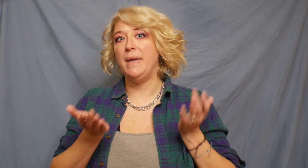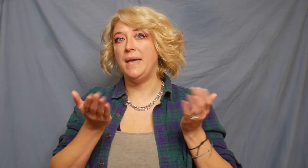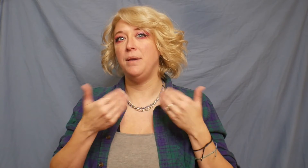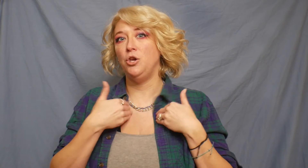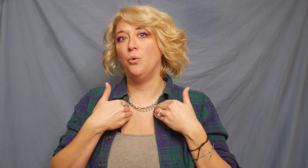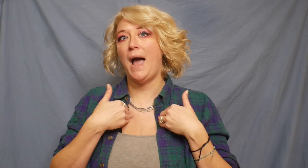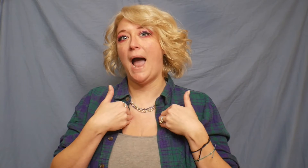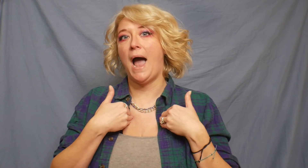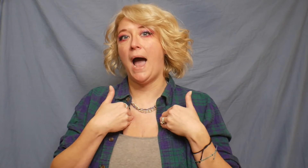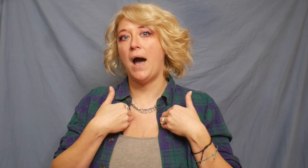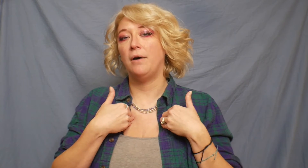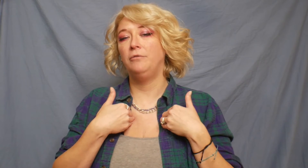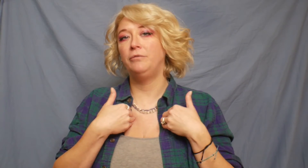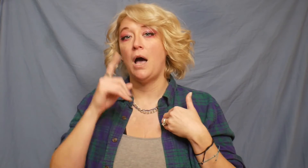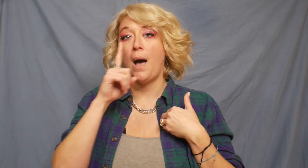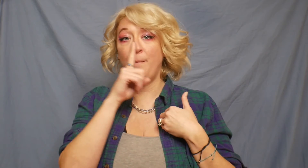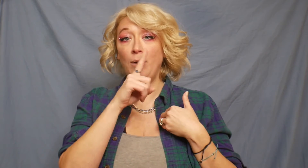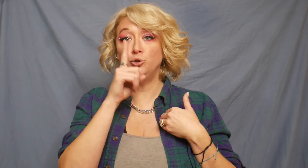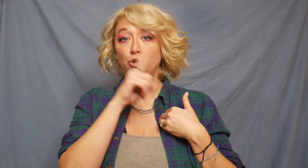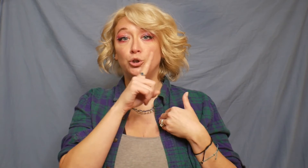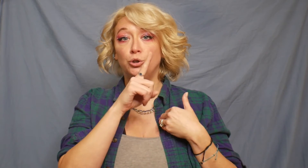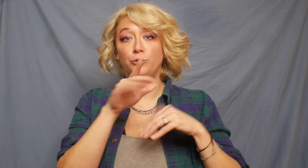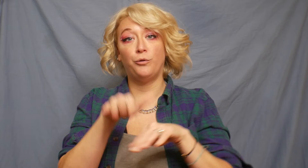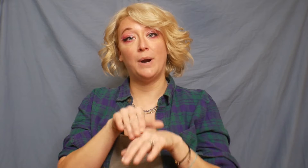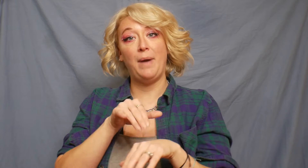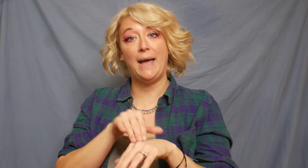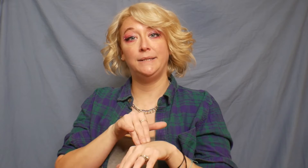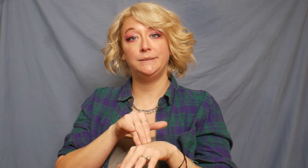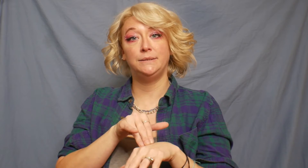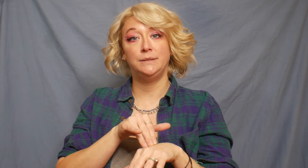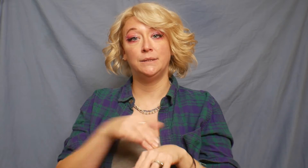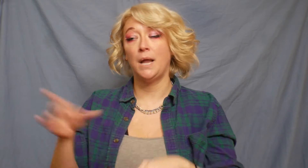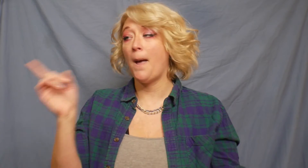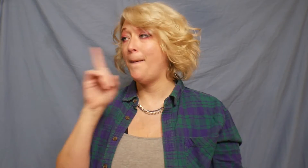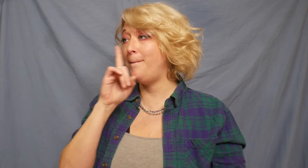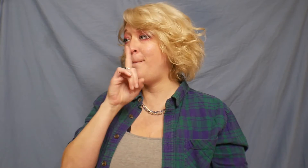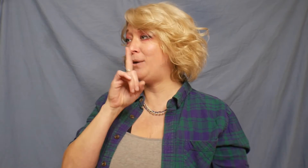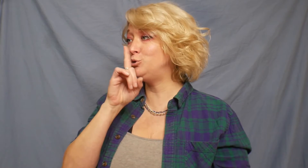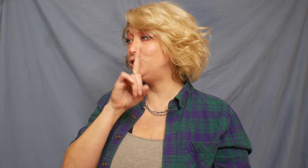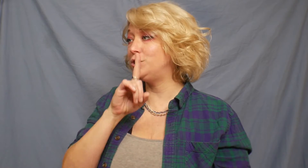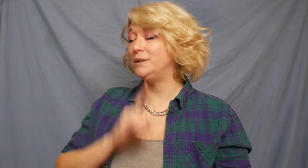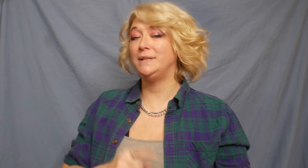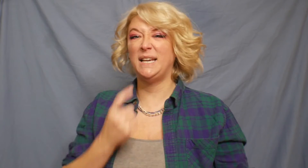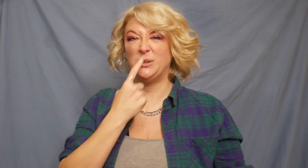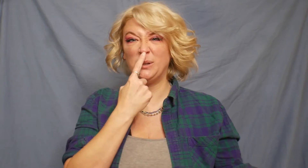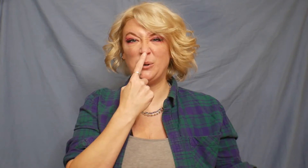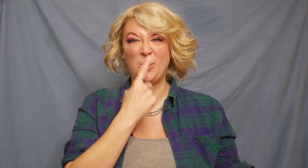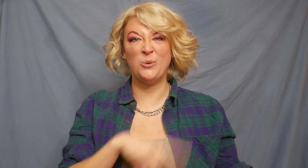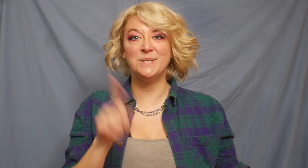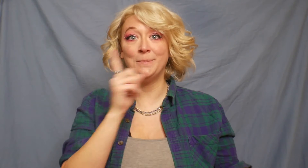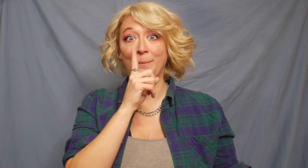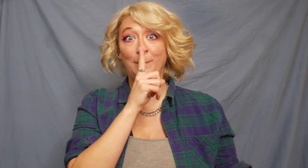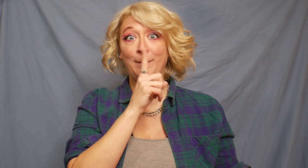Maybe you have a mouse for a pet. Mouse, like their little nose,